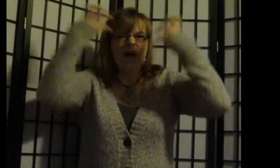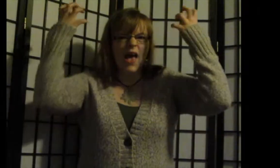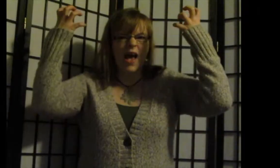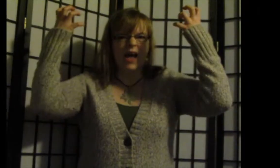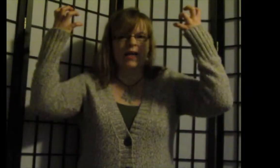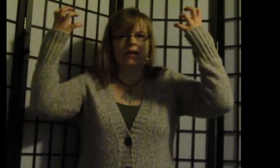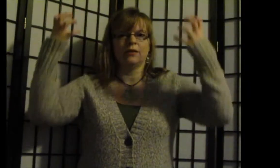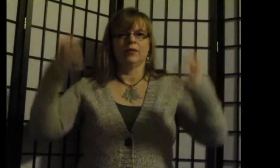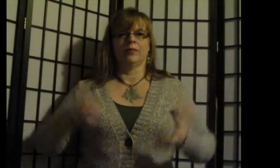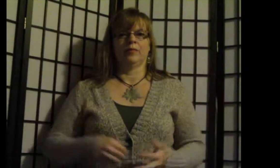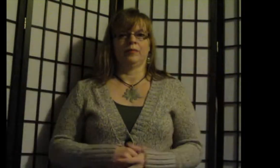Mad.